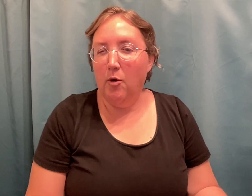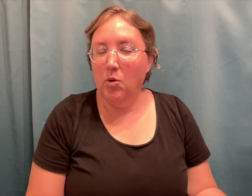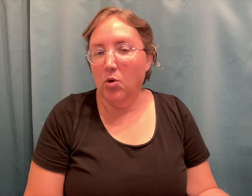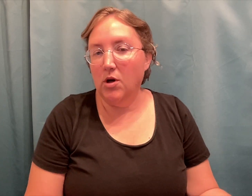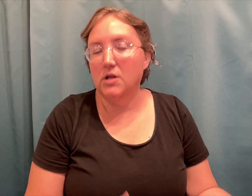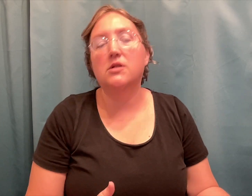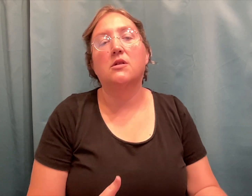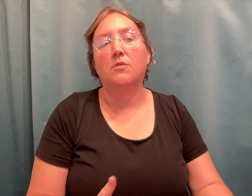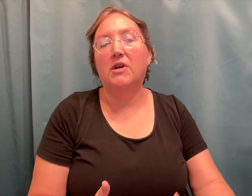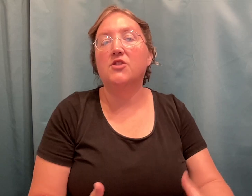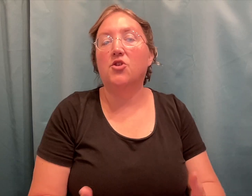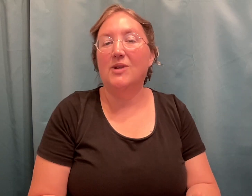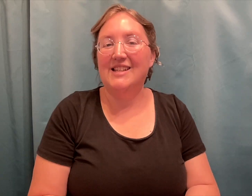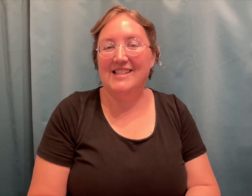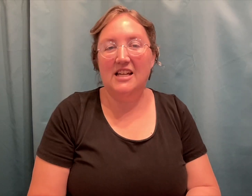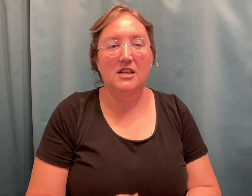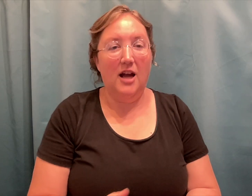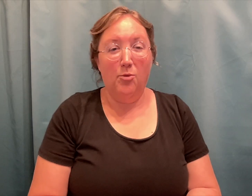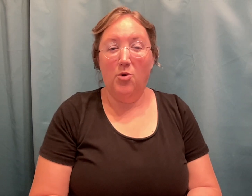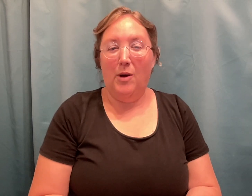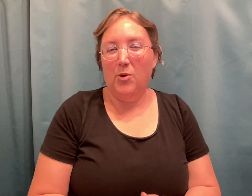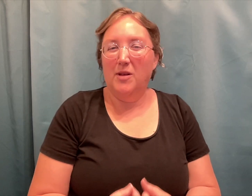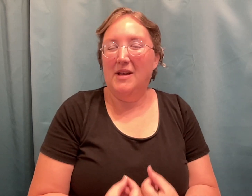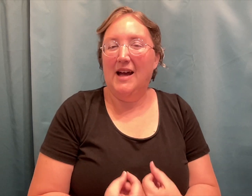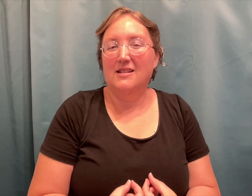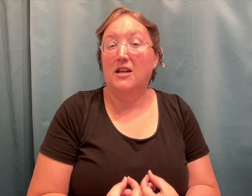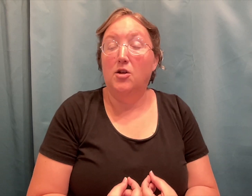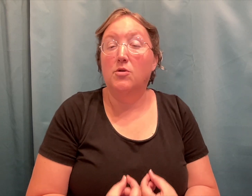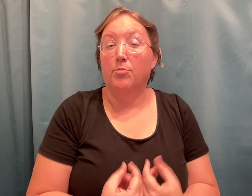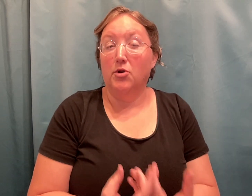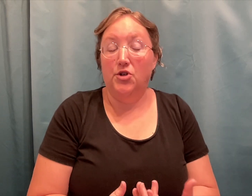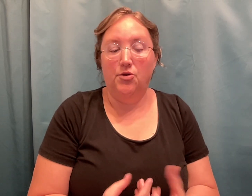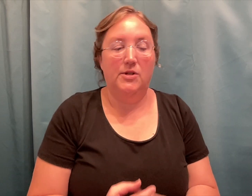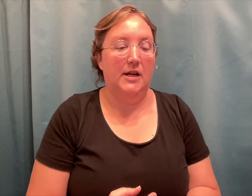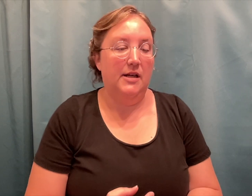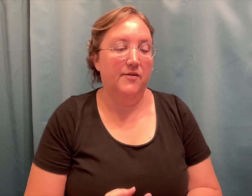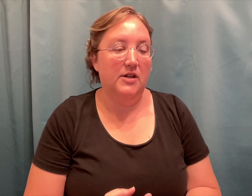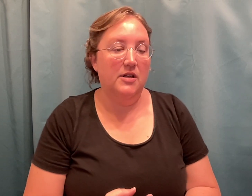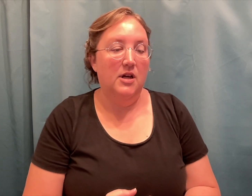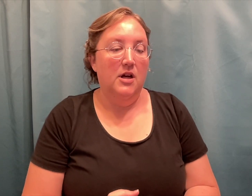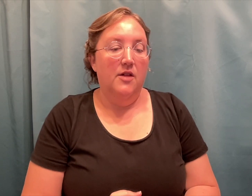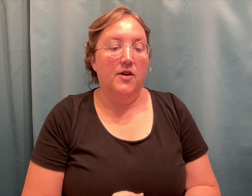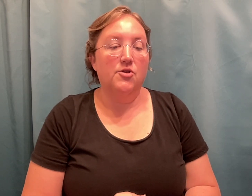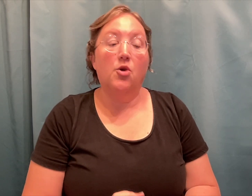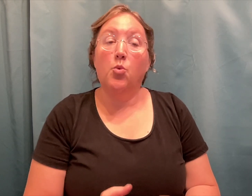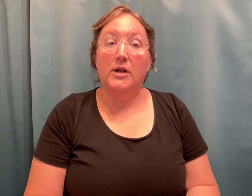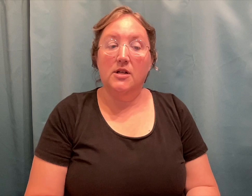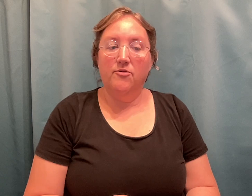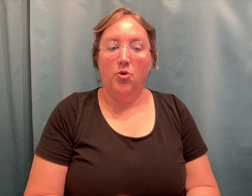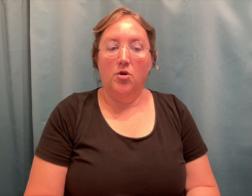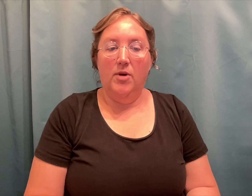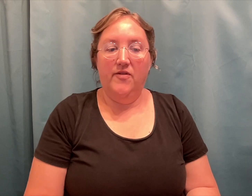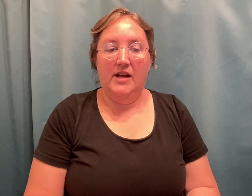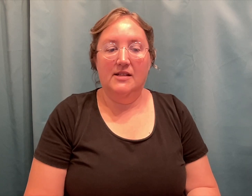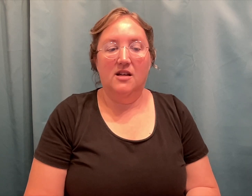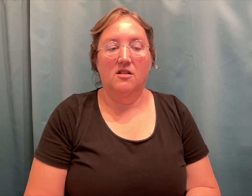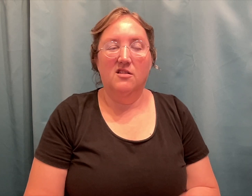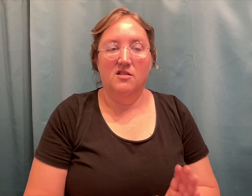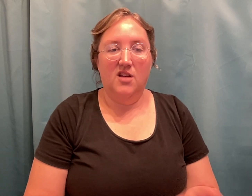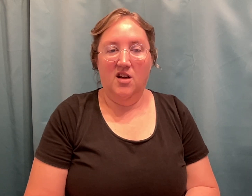it works because you're going to see it. I won't really be asking you to produce any of it. There's no written form of ASL. Sign